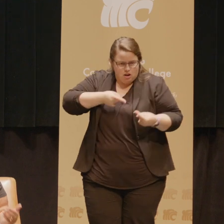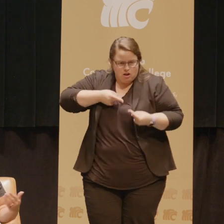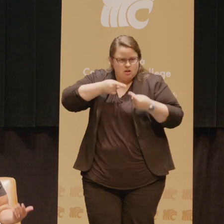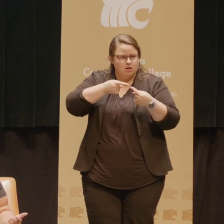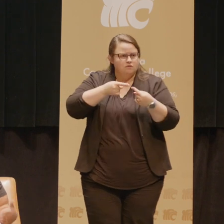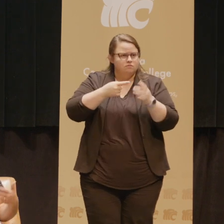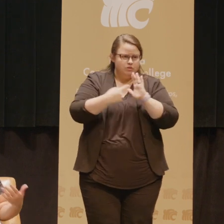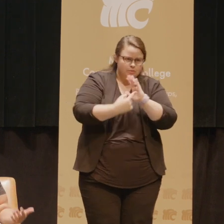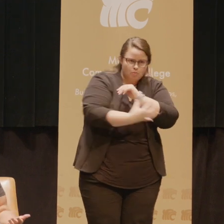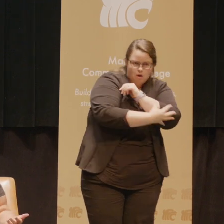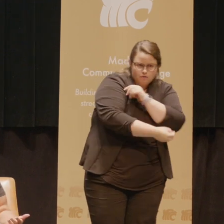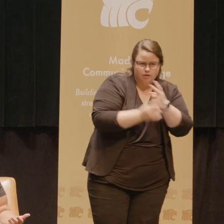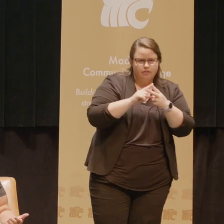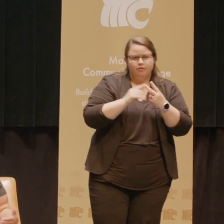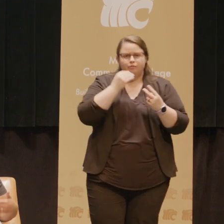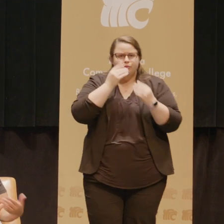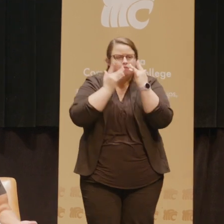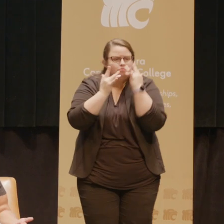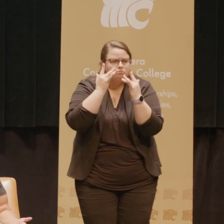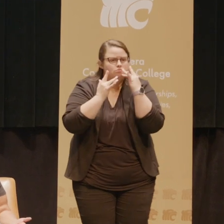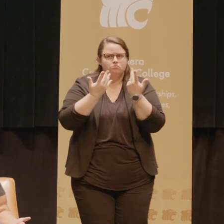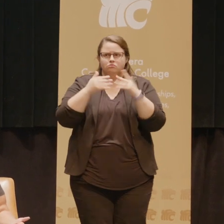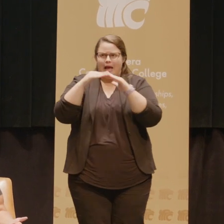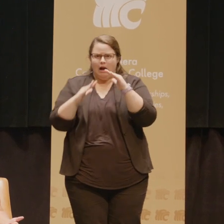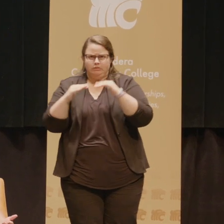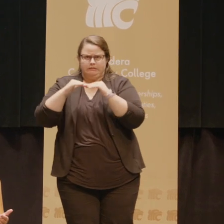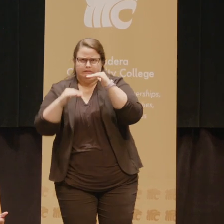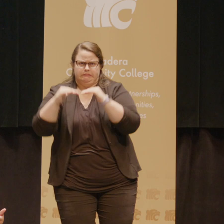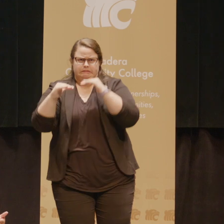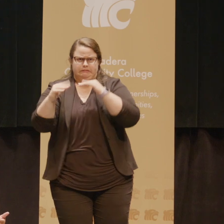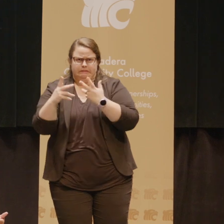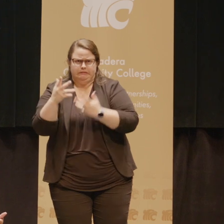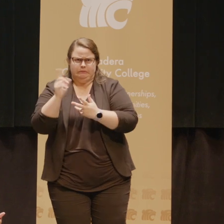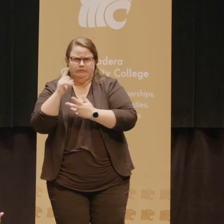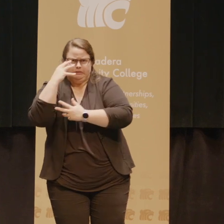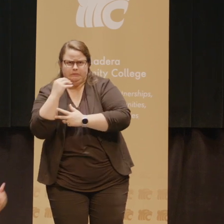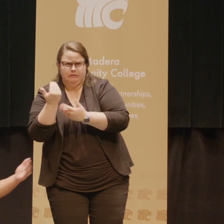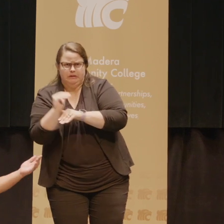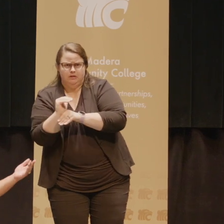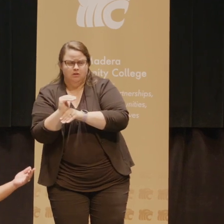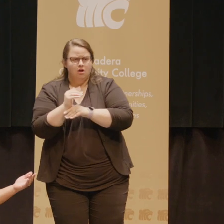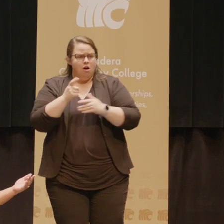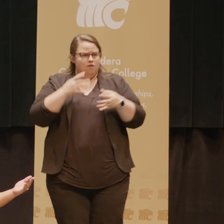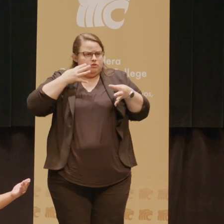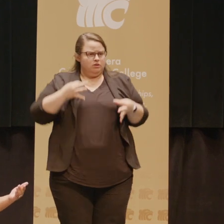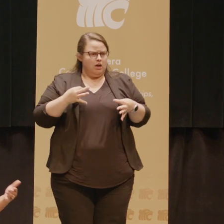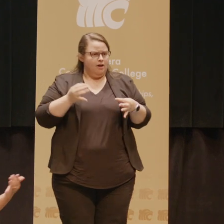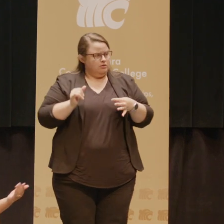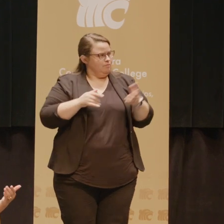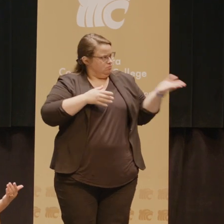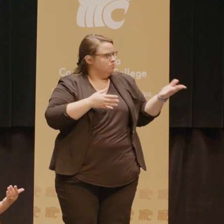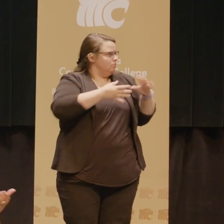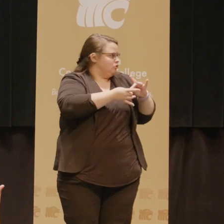things like poverty, food insecurity, housing instability, right? They're having to make decisions like how Ashley was talking about,